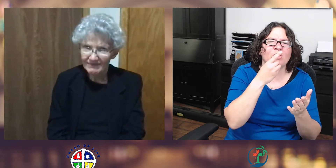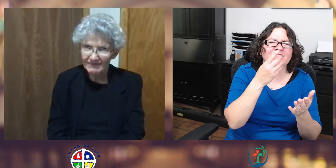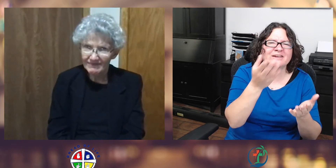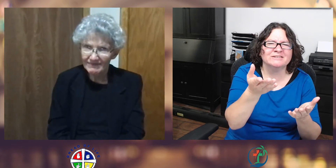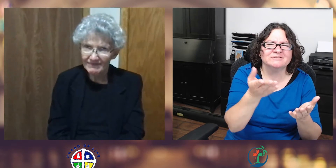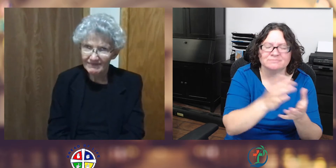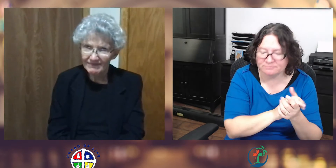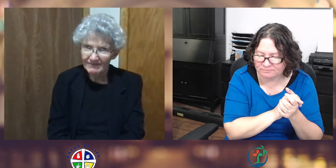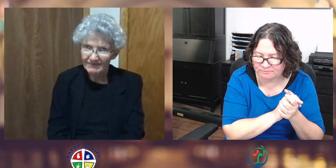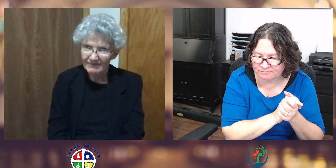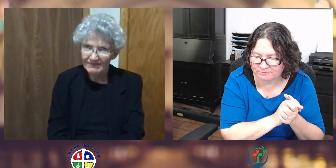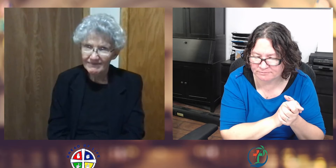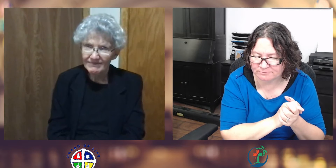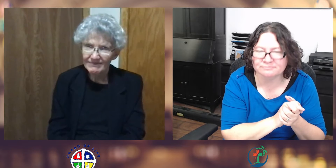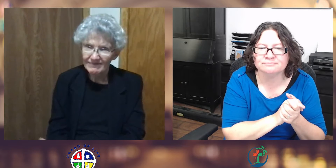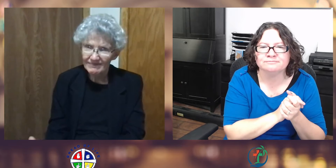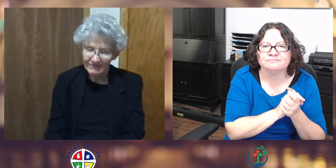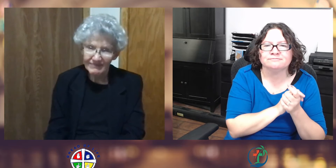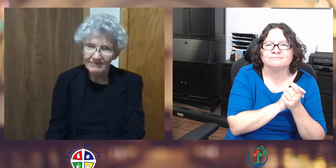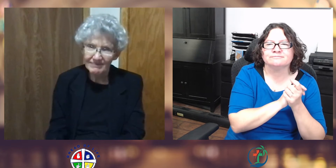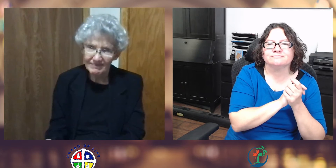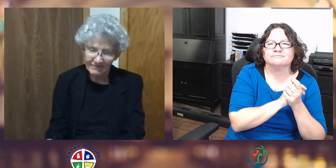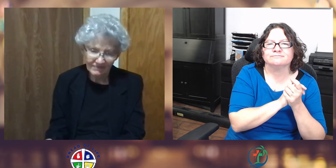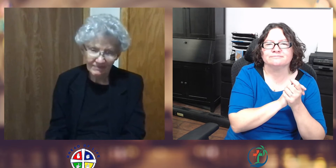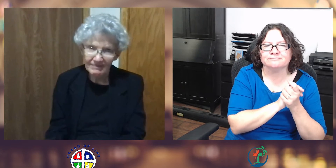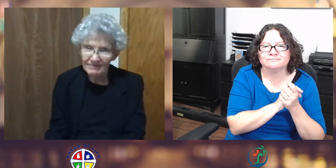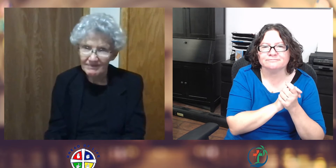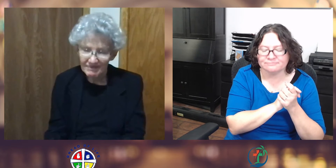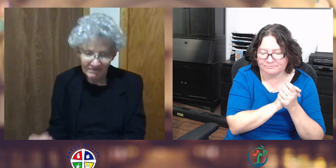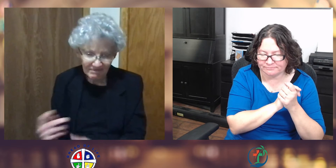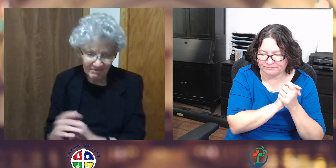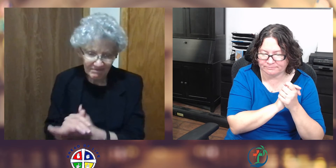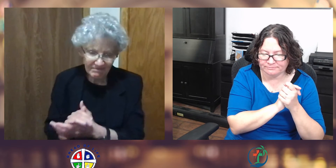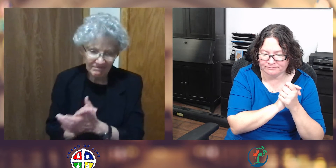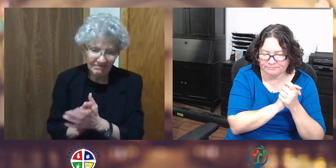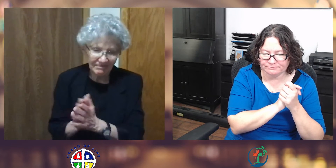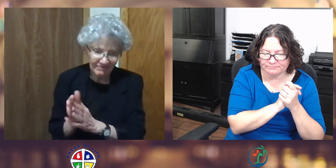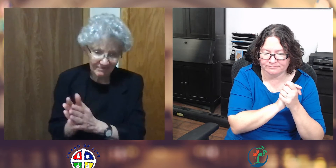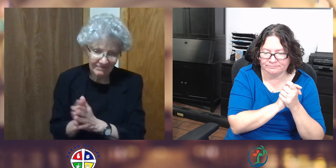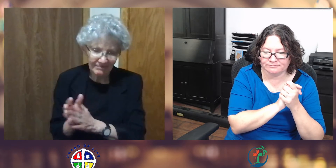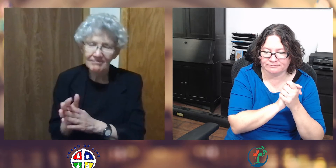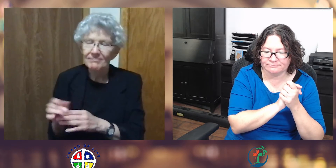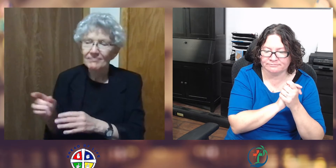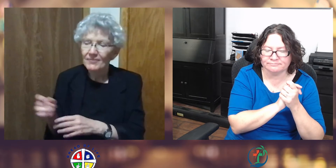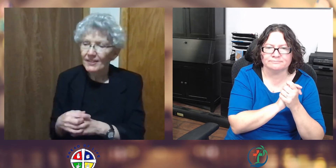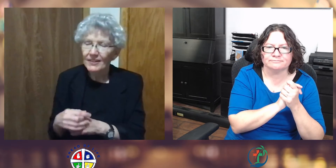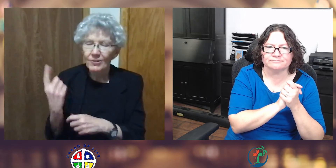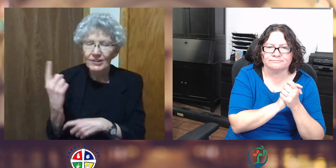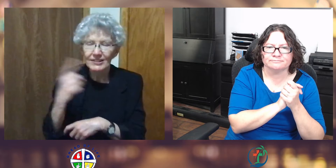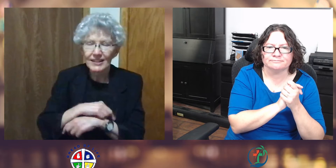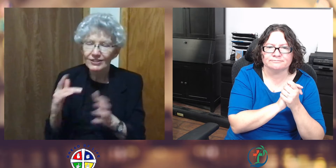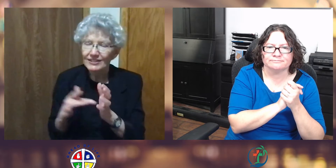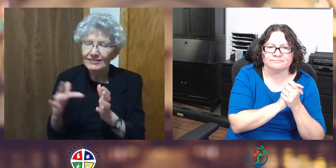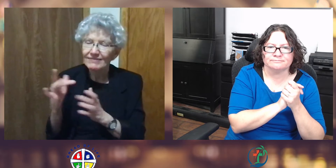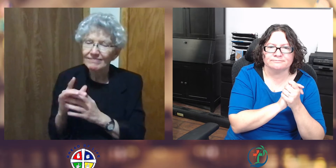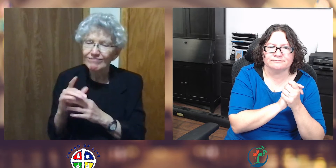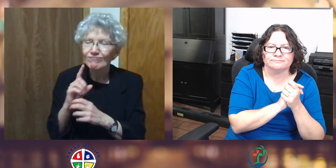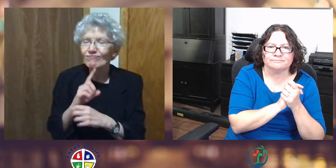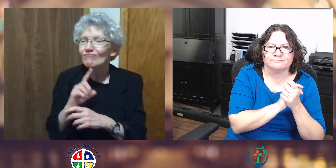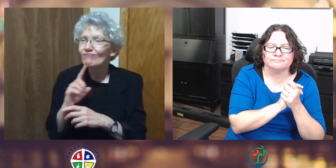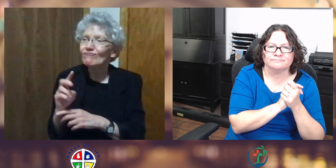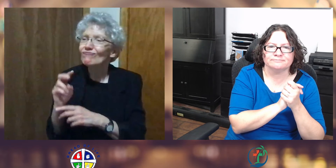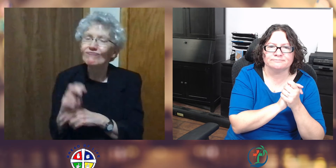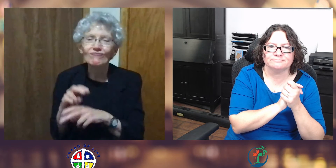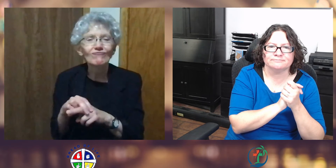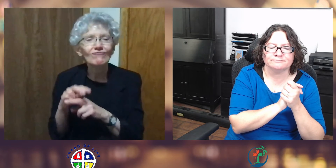him Creepy John. No, that's good. I like that. So, the flock was evading